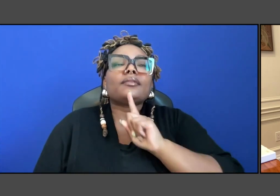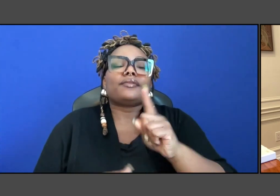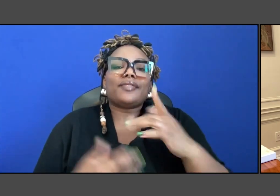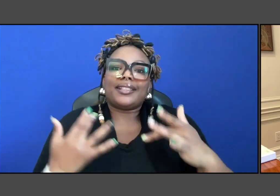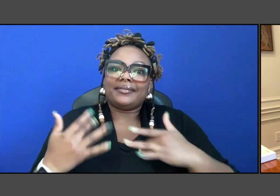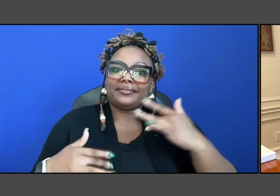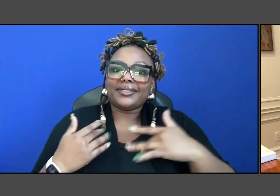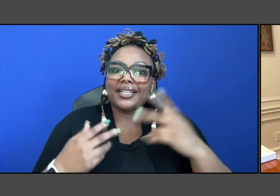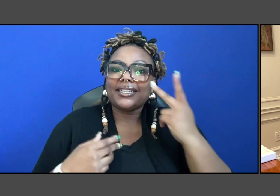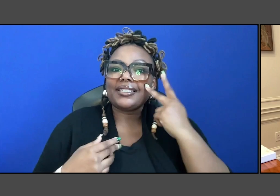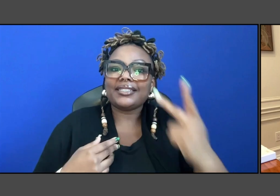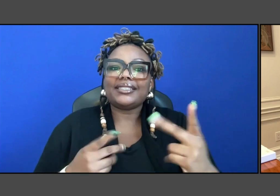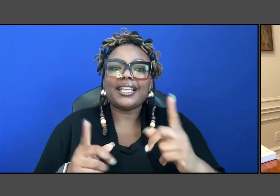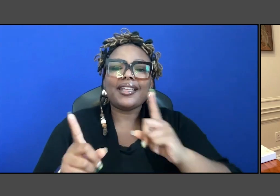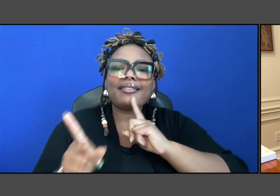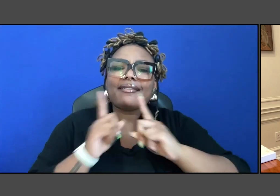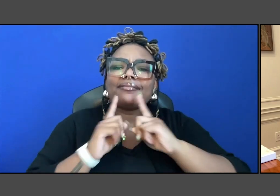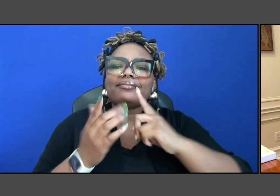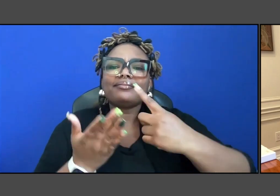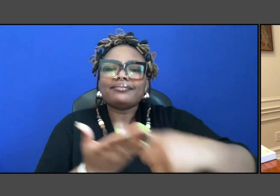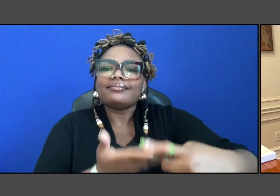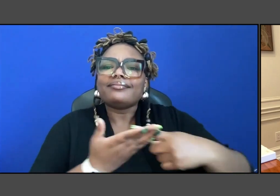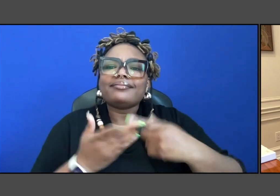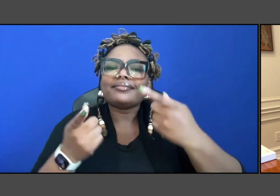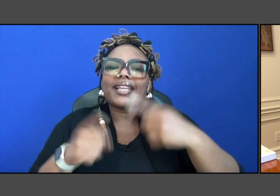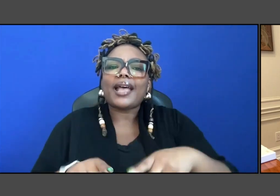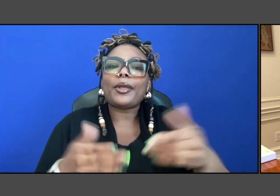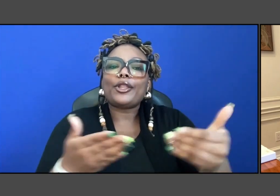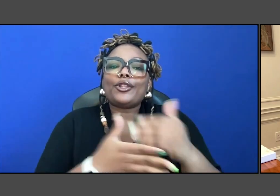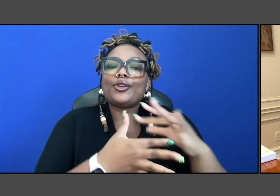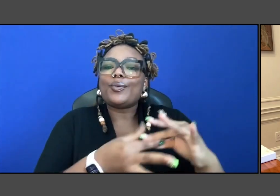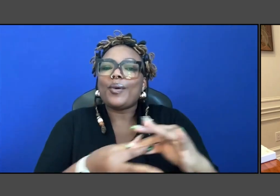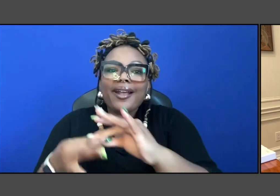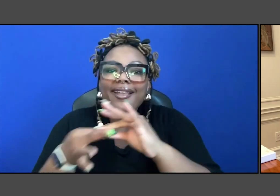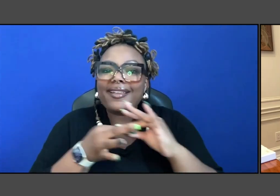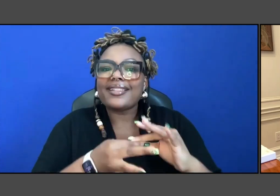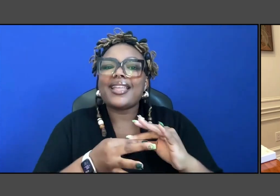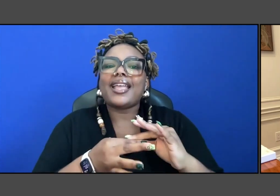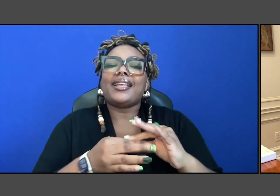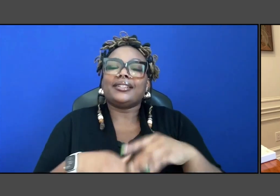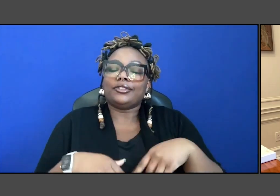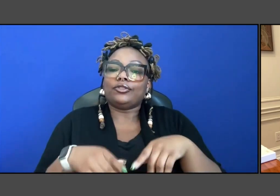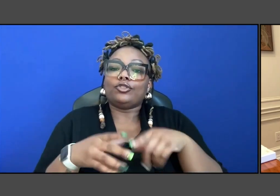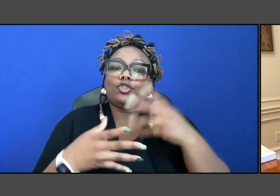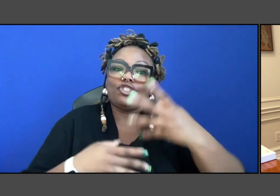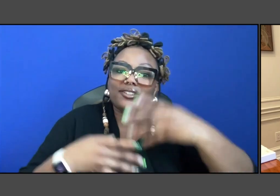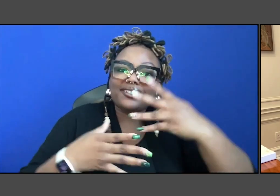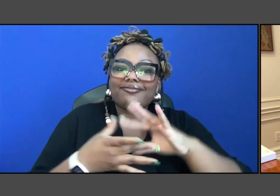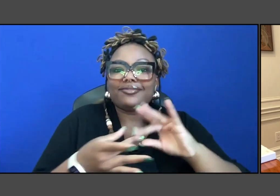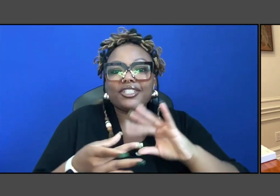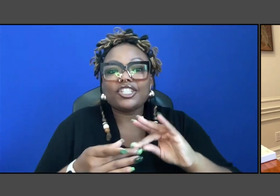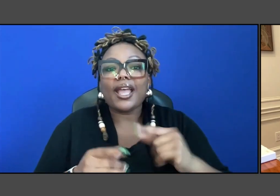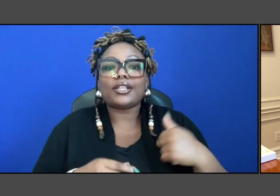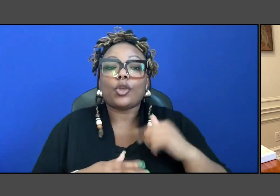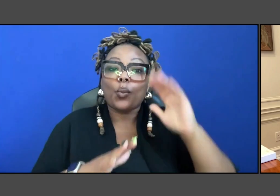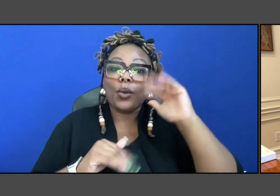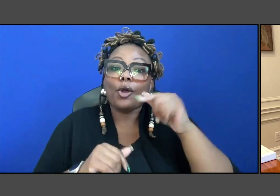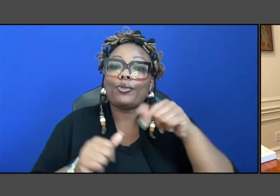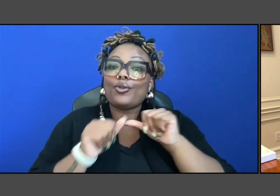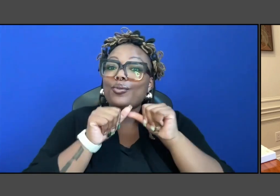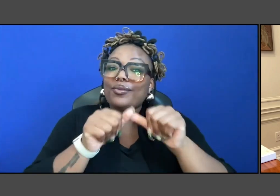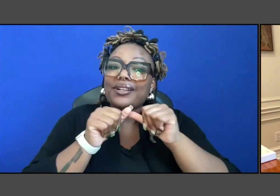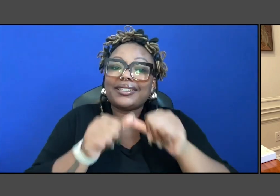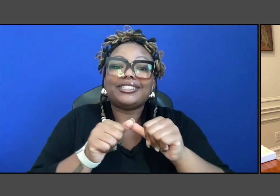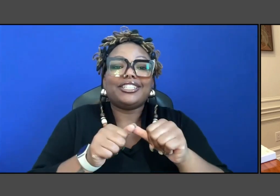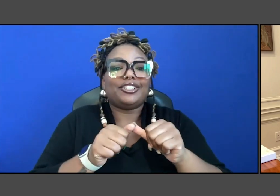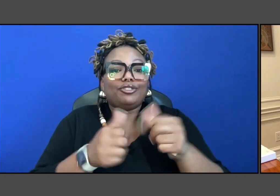the conversations that happen and the new connections that are made through the chat during our Mellon events, so we hope you will continue to engage with each